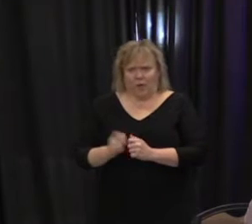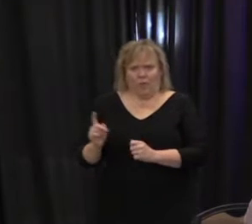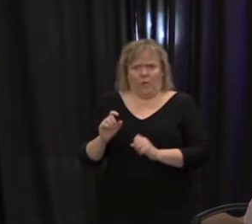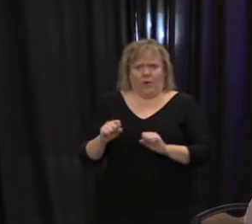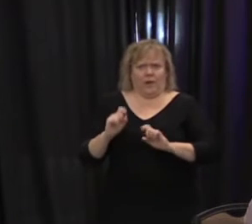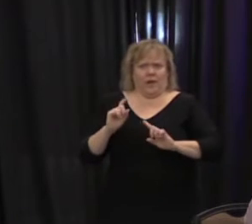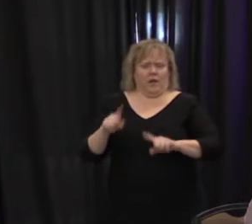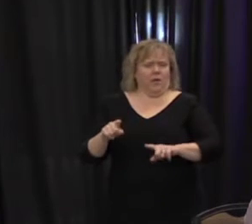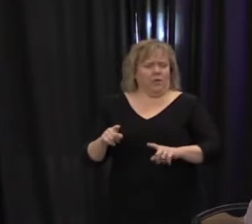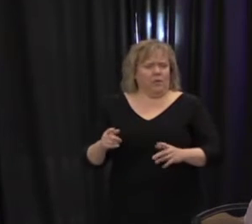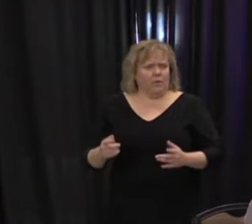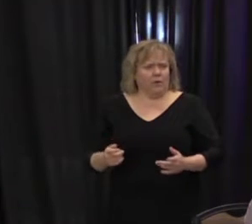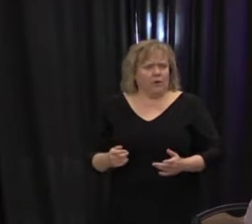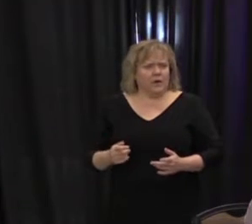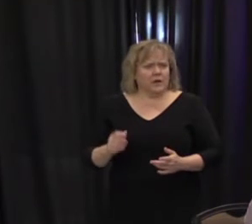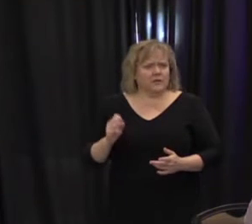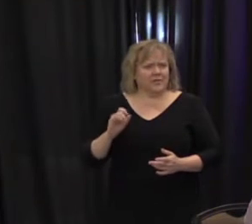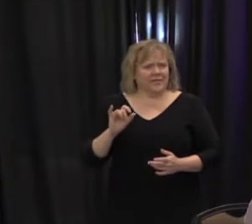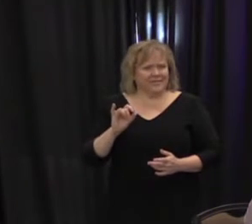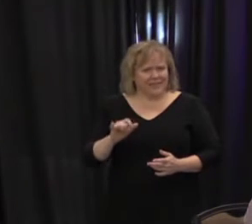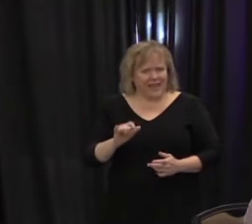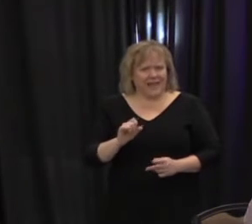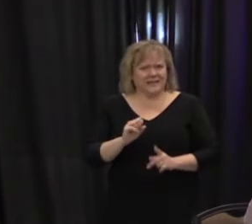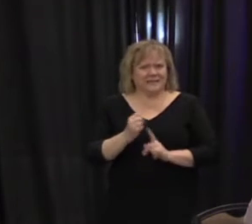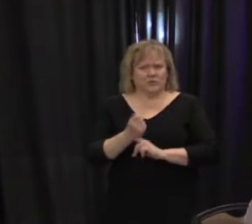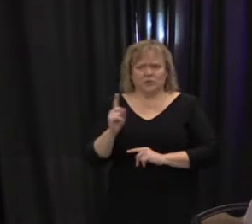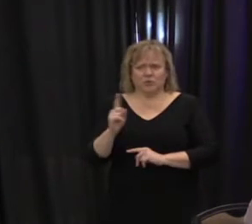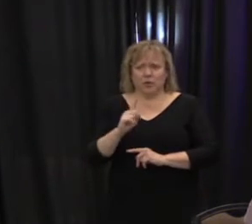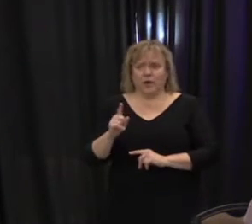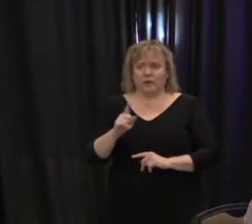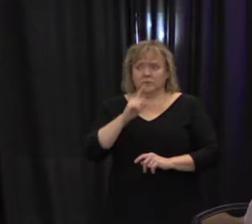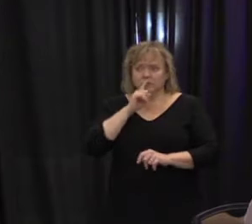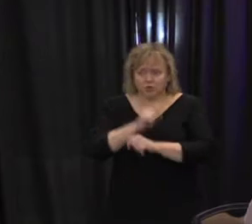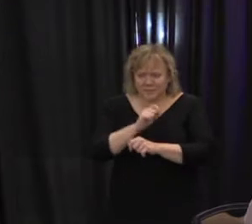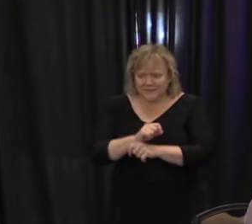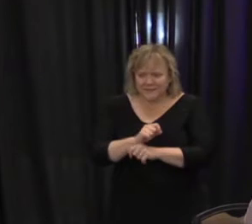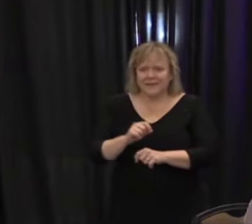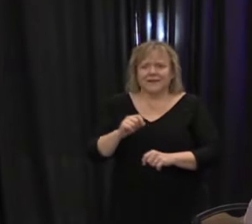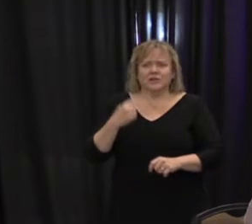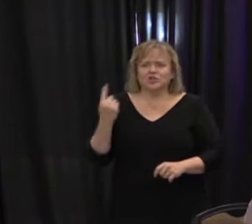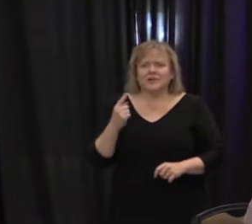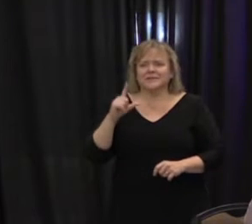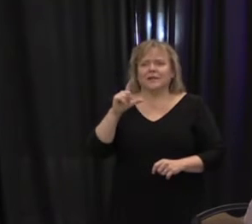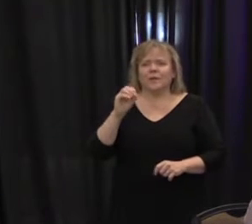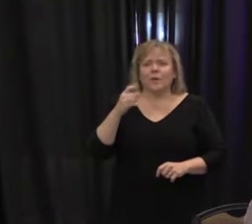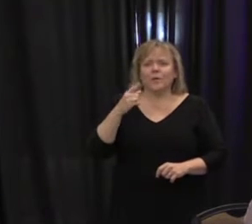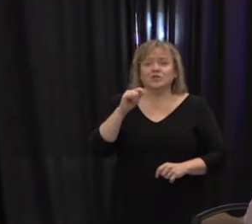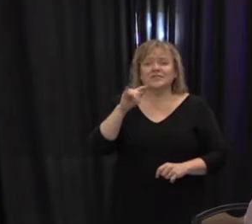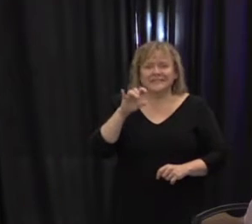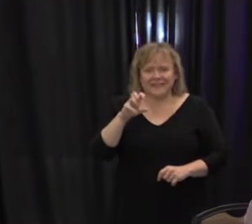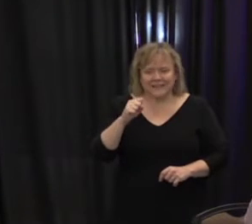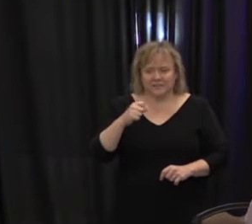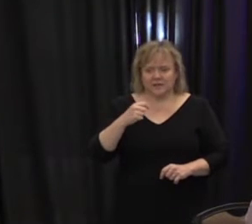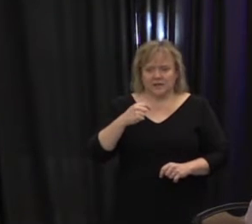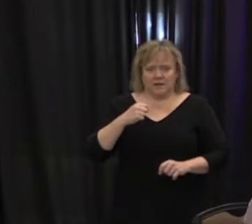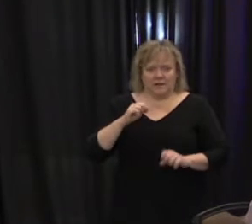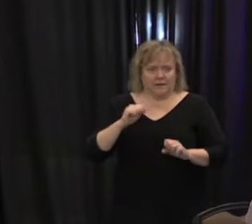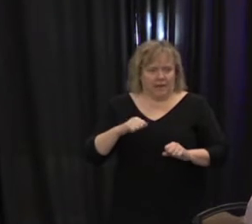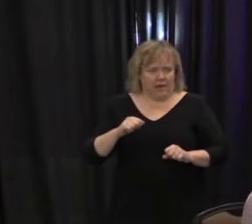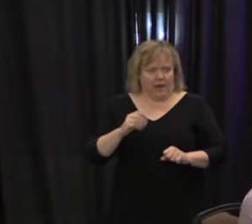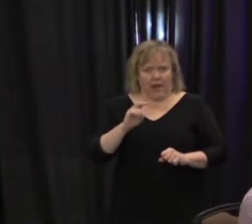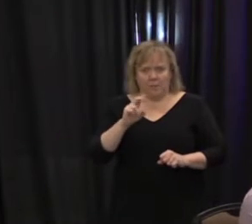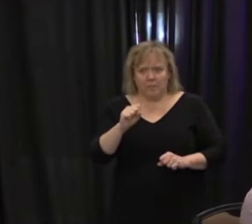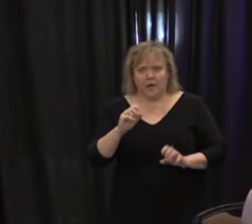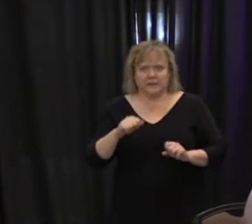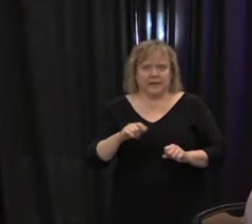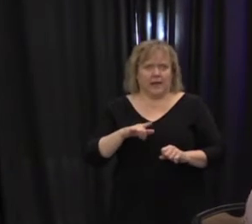abortion. So it's things like that where it's like the logistics around getting, am I taking a bus? Am I taking a plane ticket? Or am